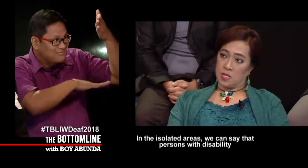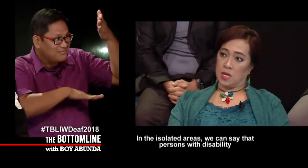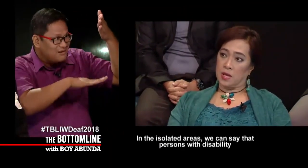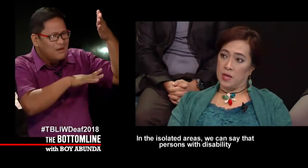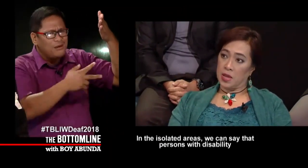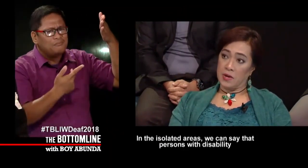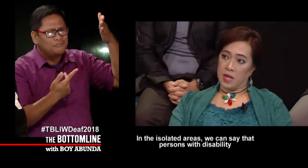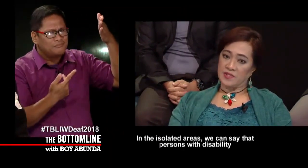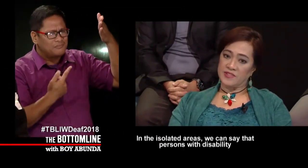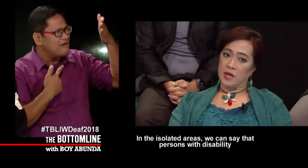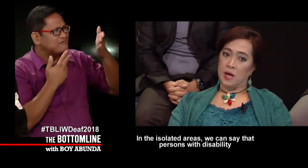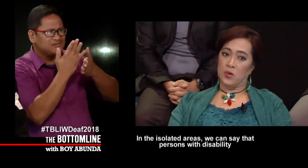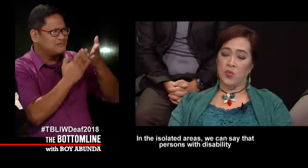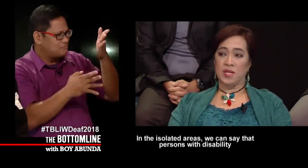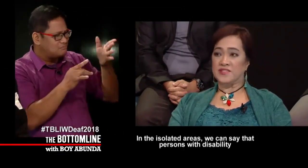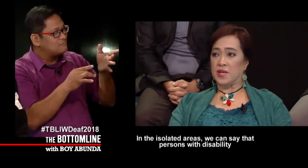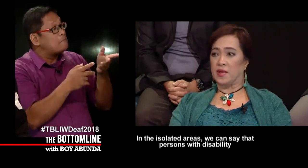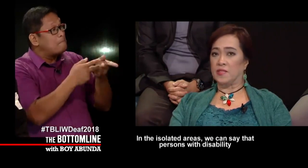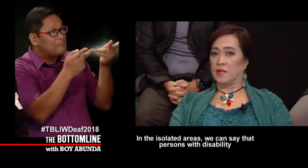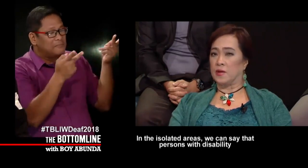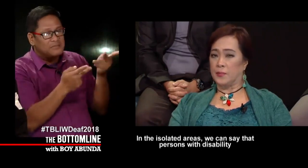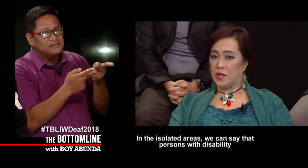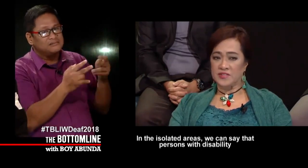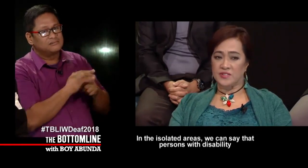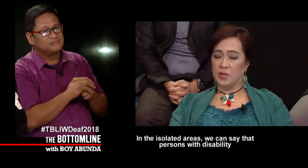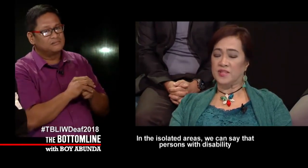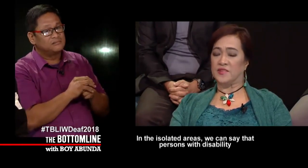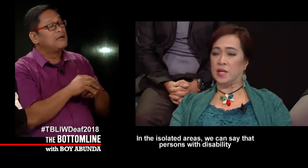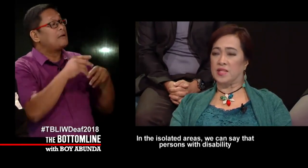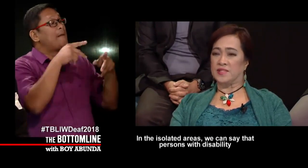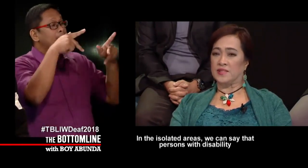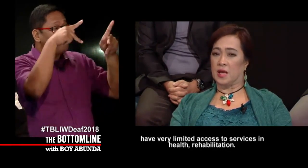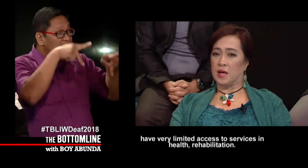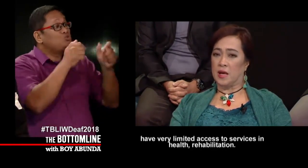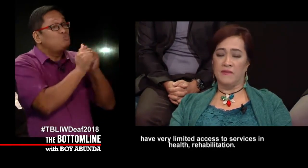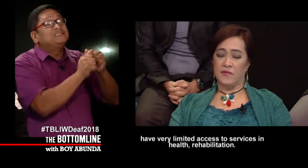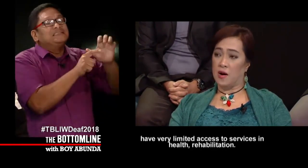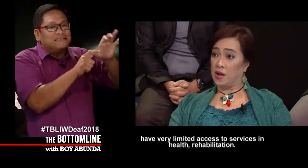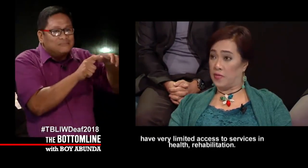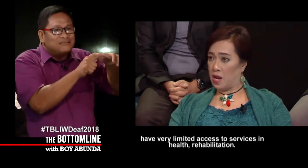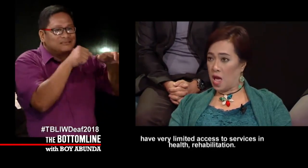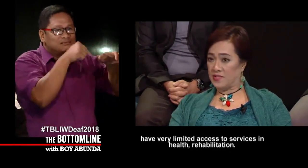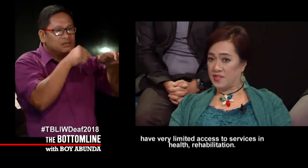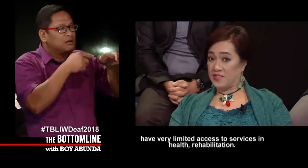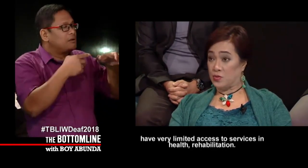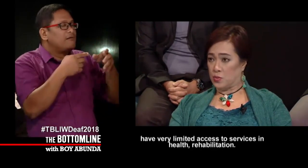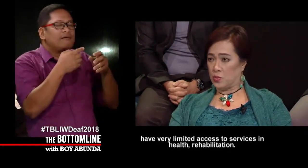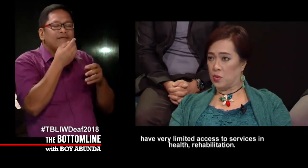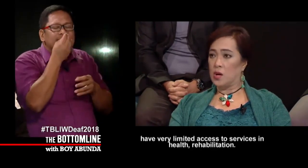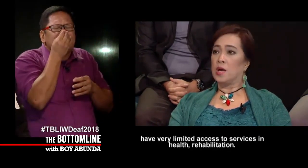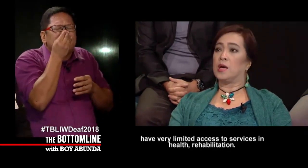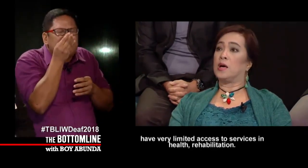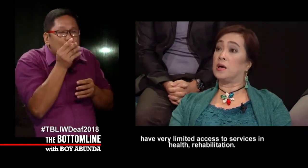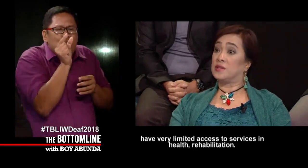isolated areas, we can say that persons with disabilities have very little access